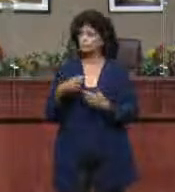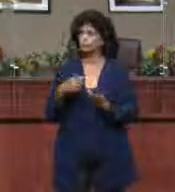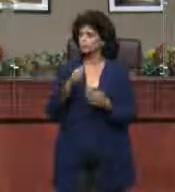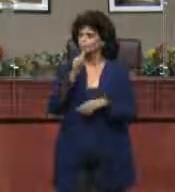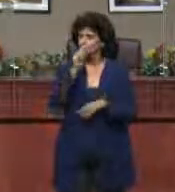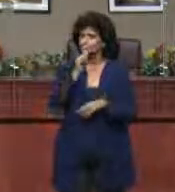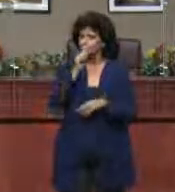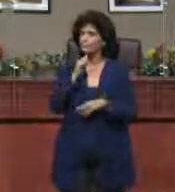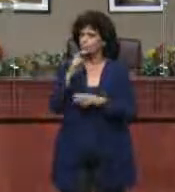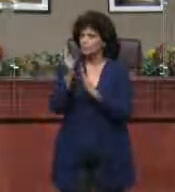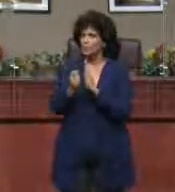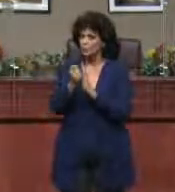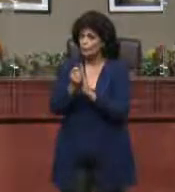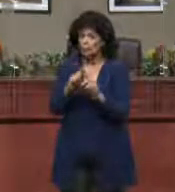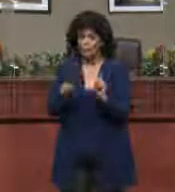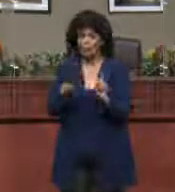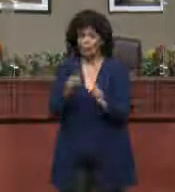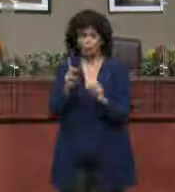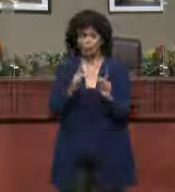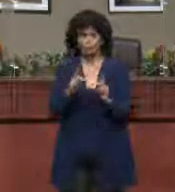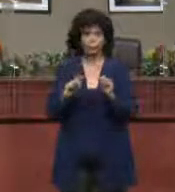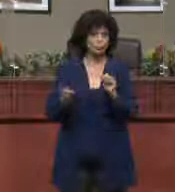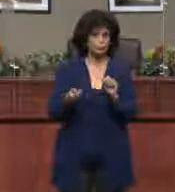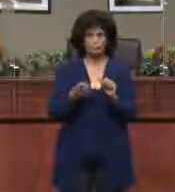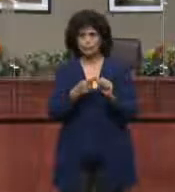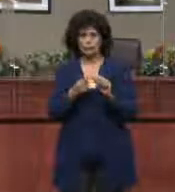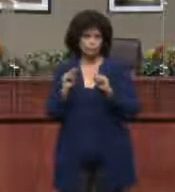the healthcare workers, and the first responders,